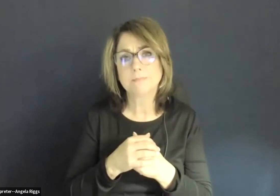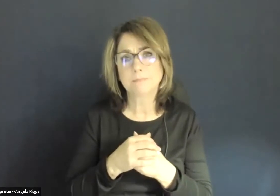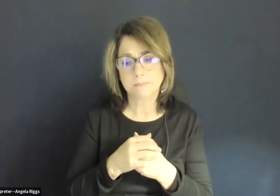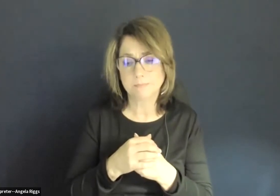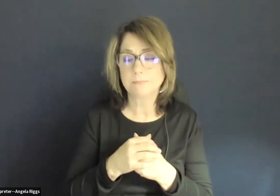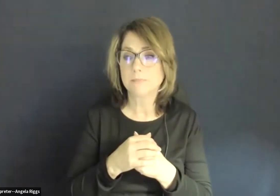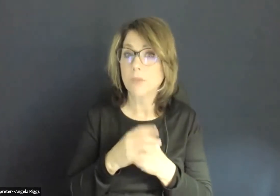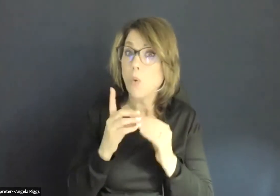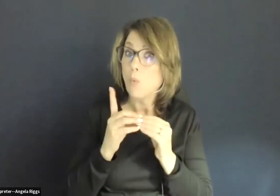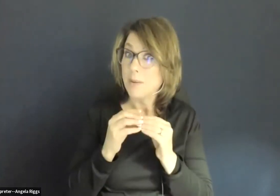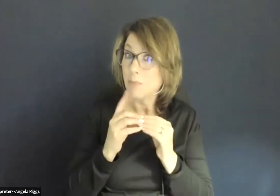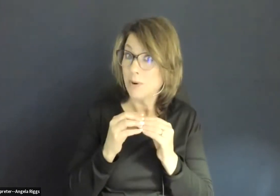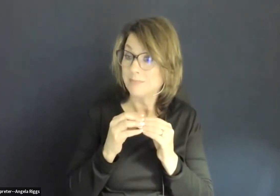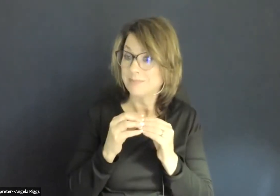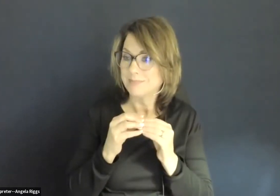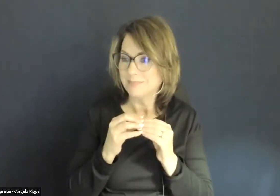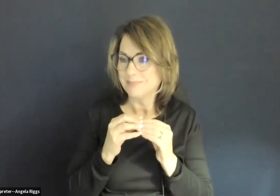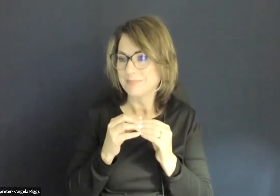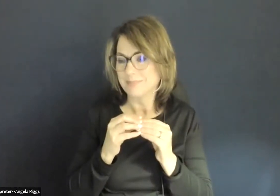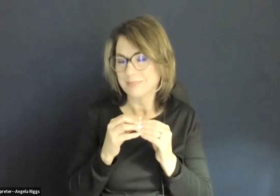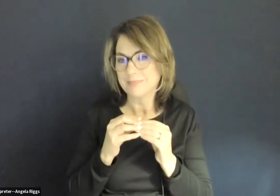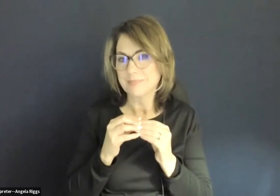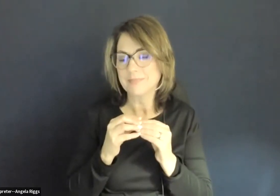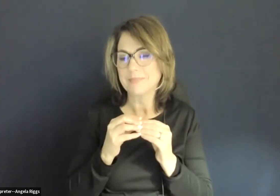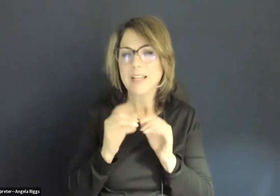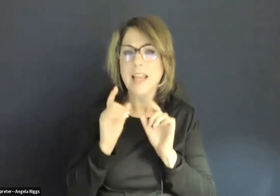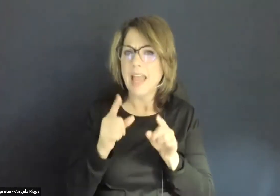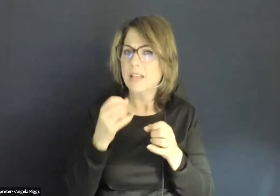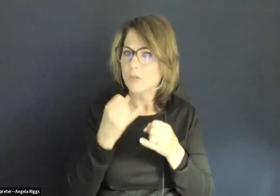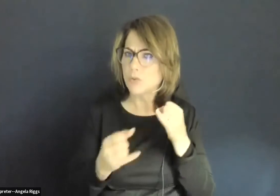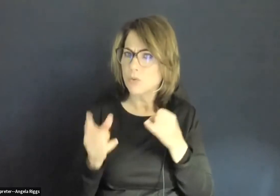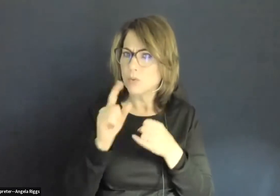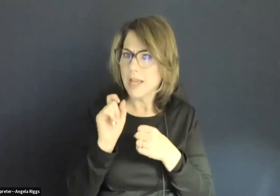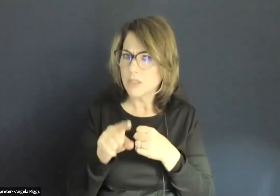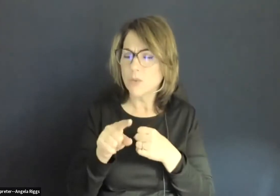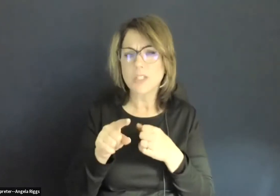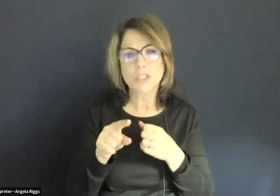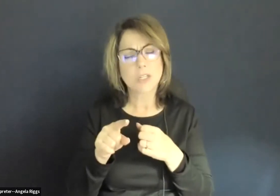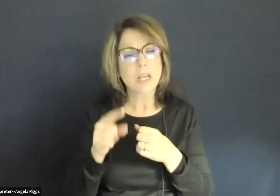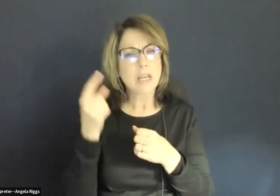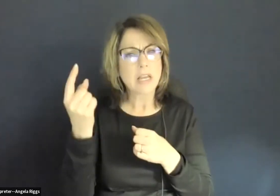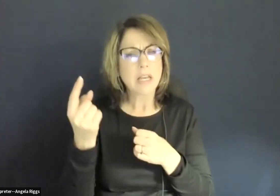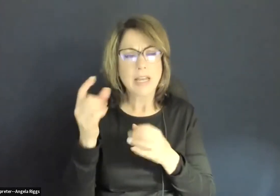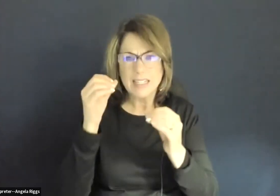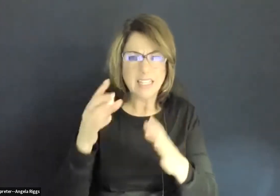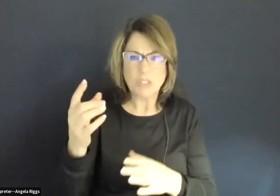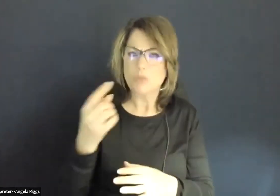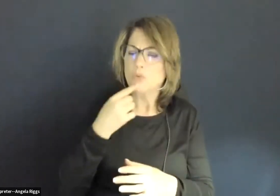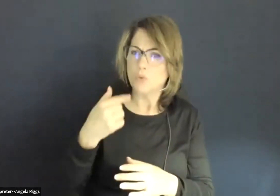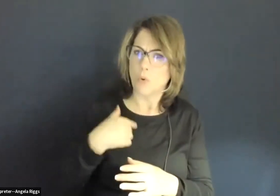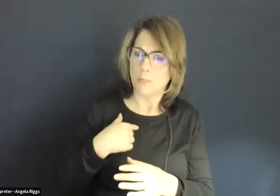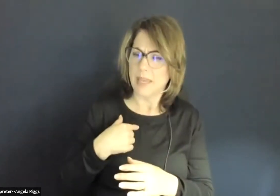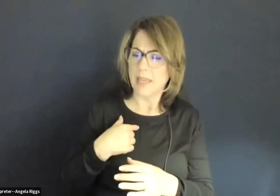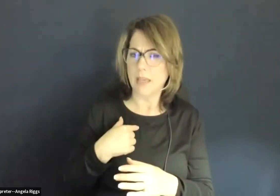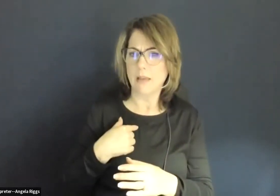We have one more. Okay. Answer to the last question. I was told by a teacher in high school I